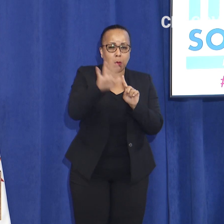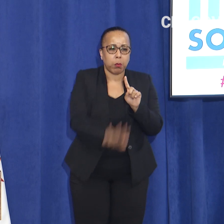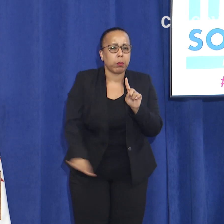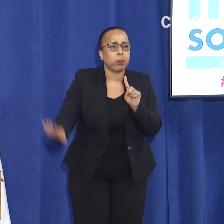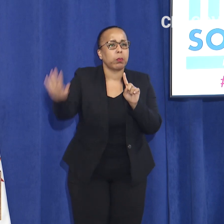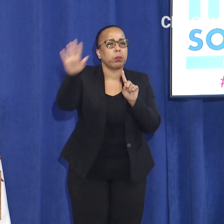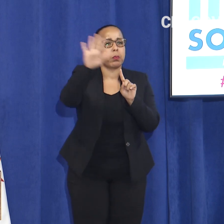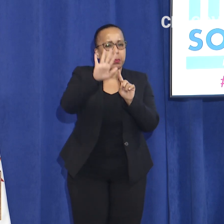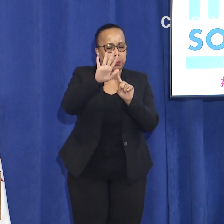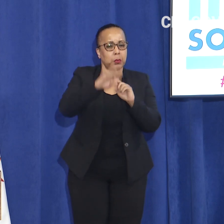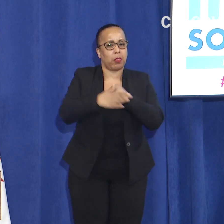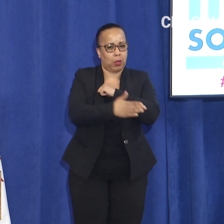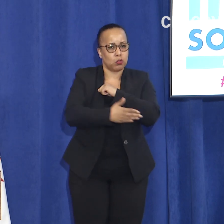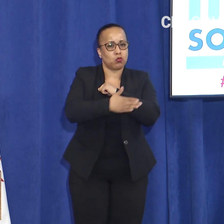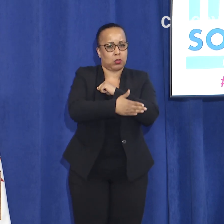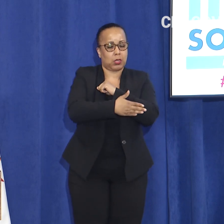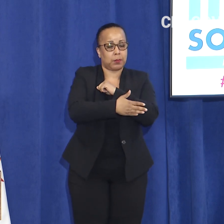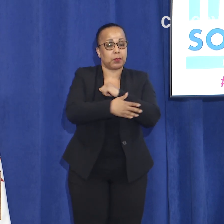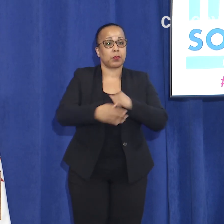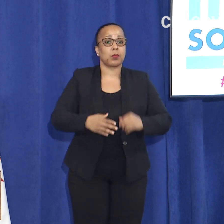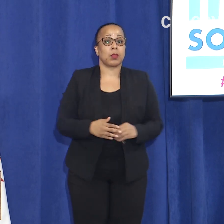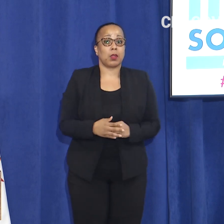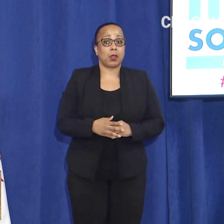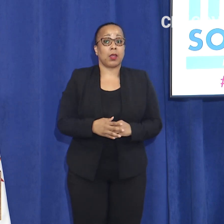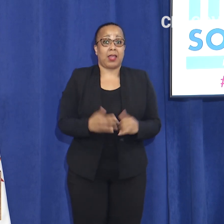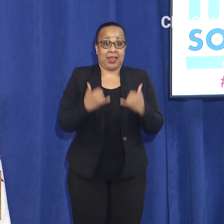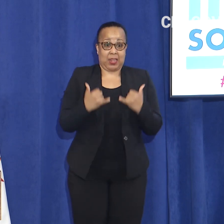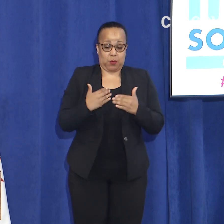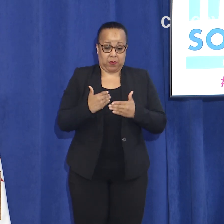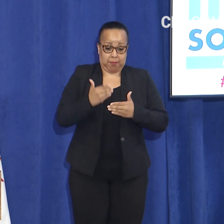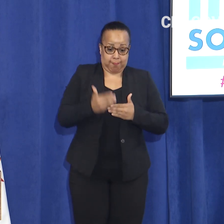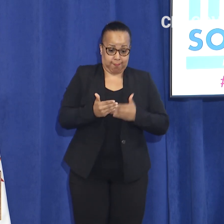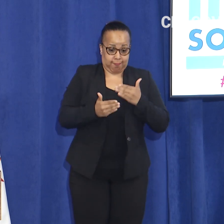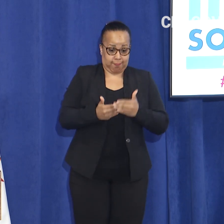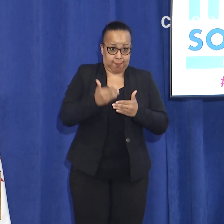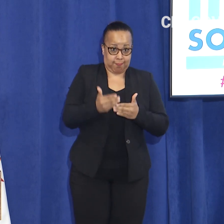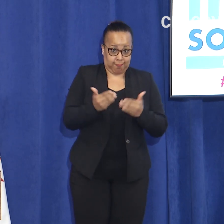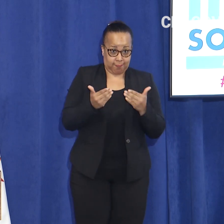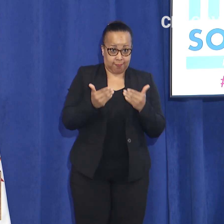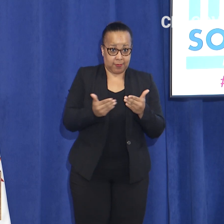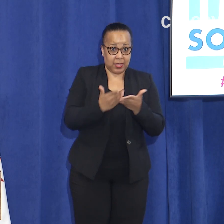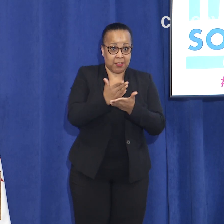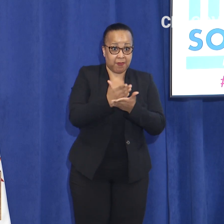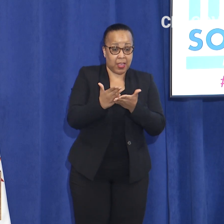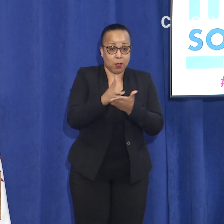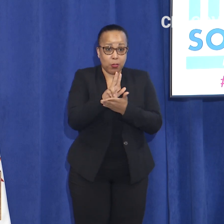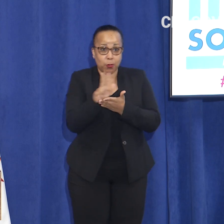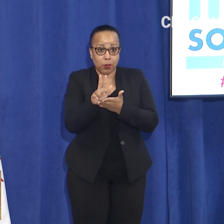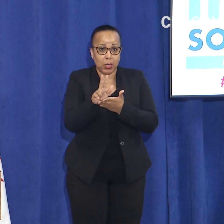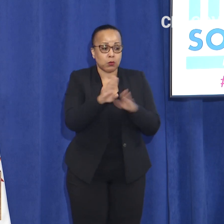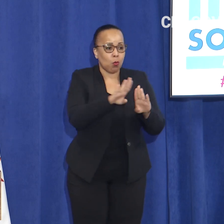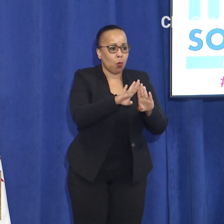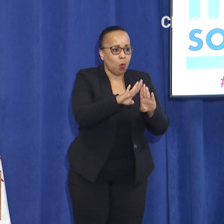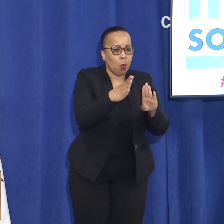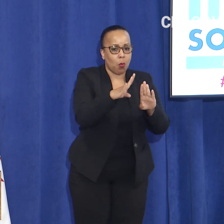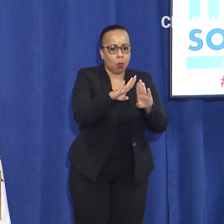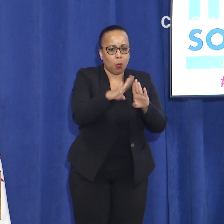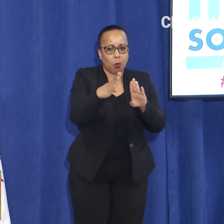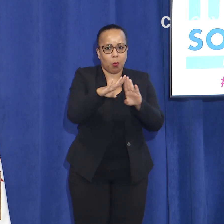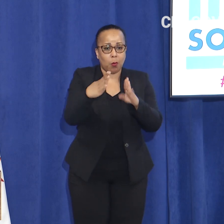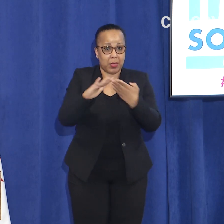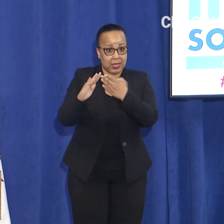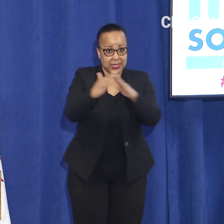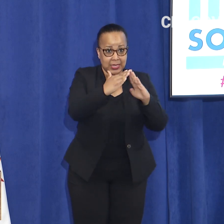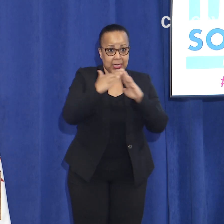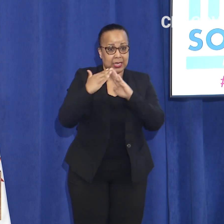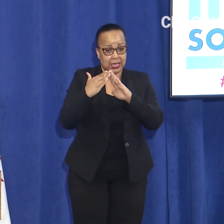country. And though we have taken our first promising steps into phase 3 to gradually reopen the